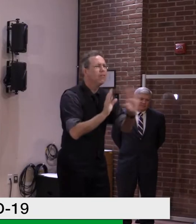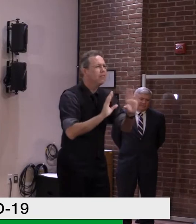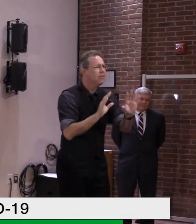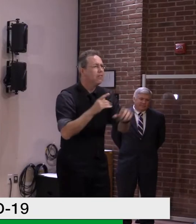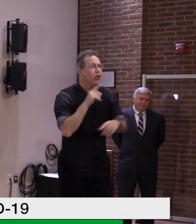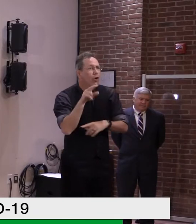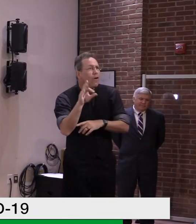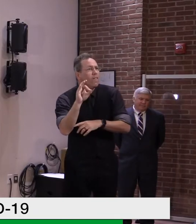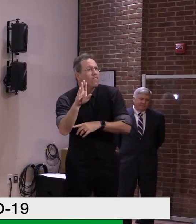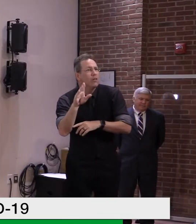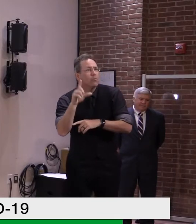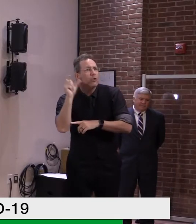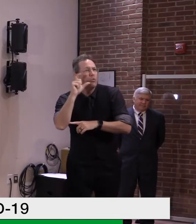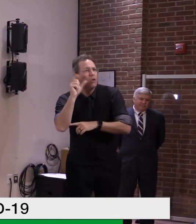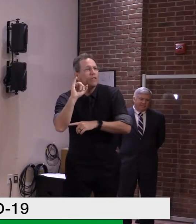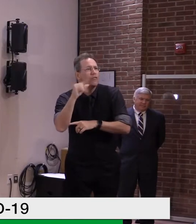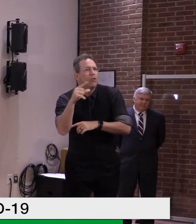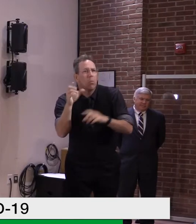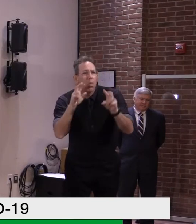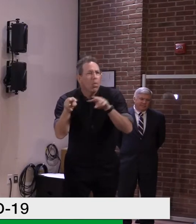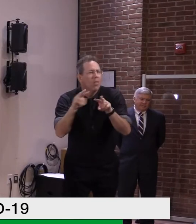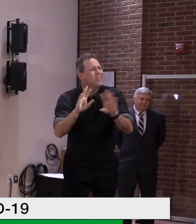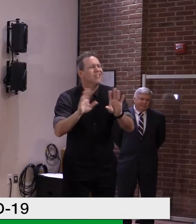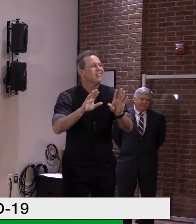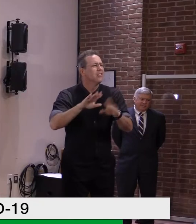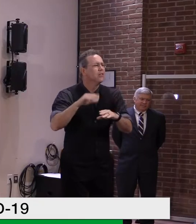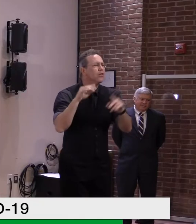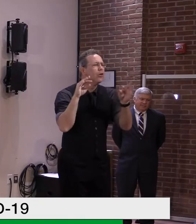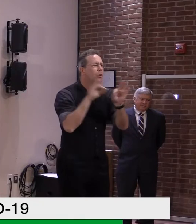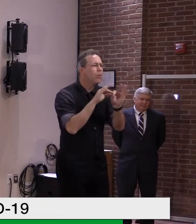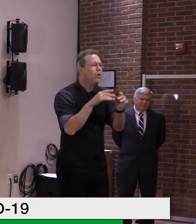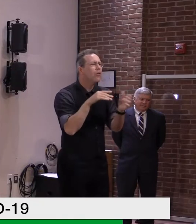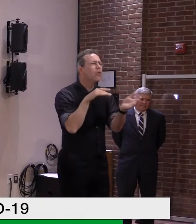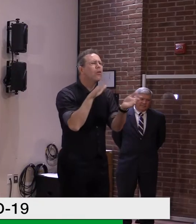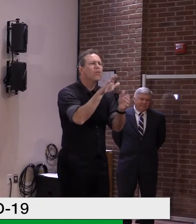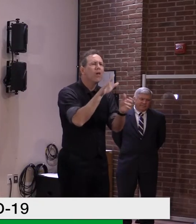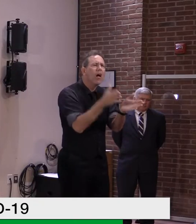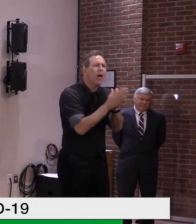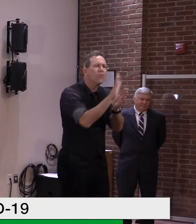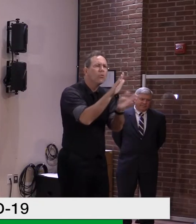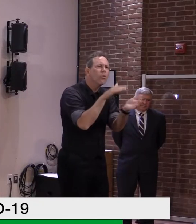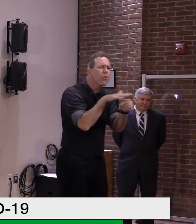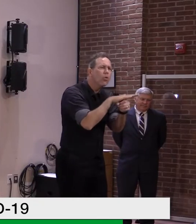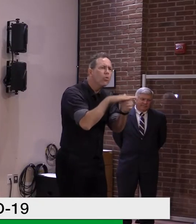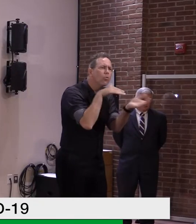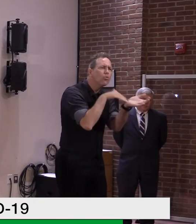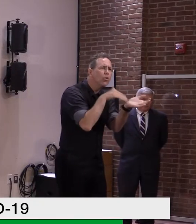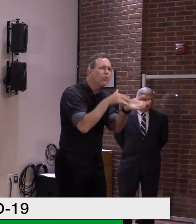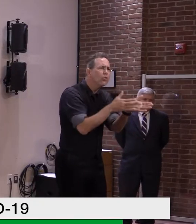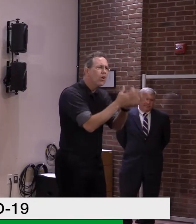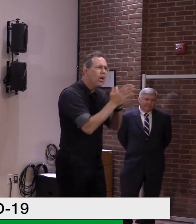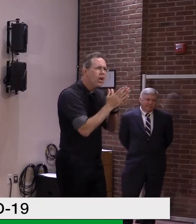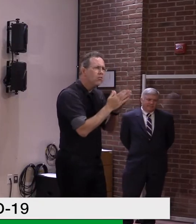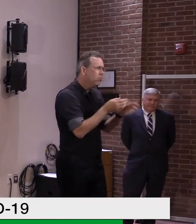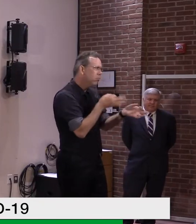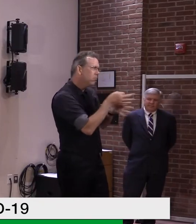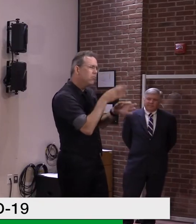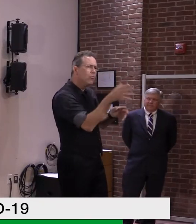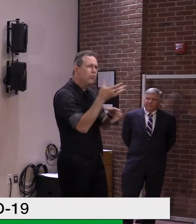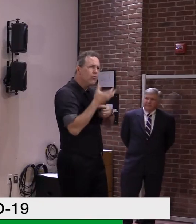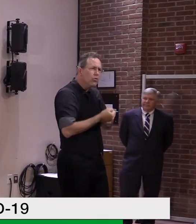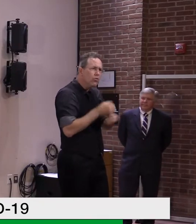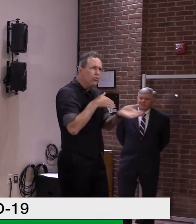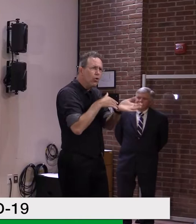your family doctor, who you trust, and ask those questions, because vaccines are safe. And if